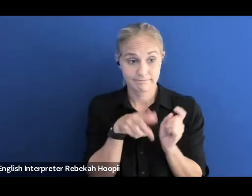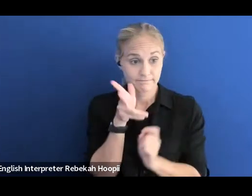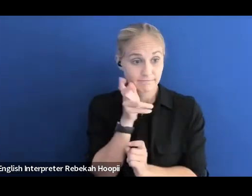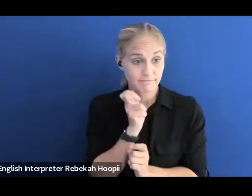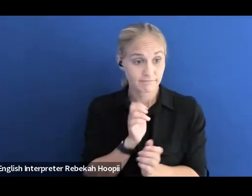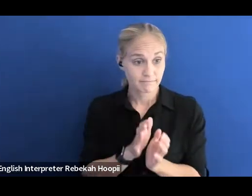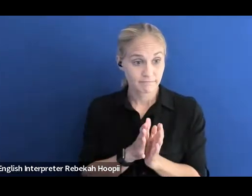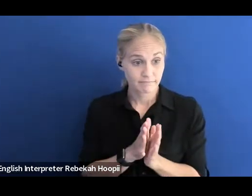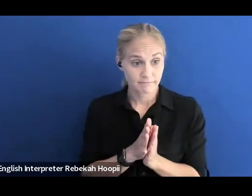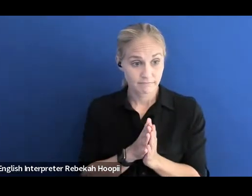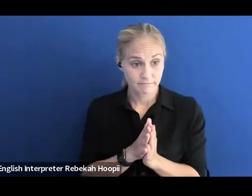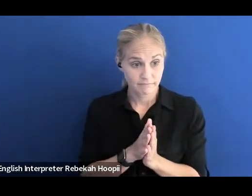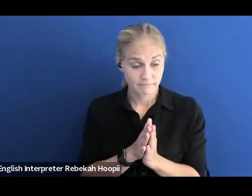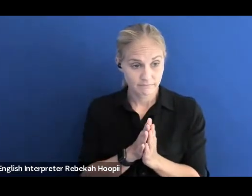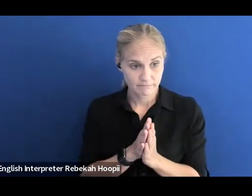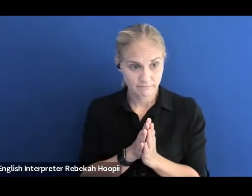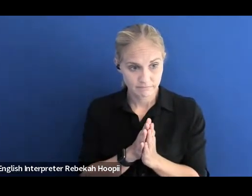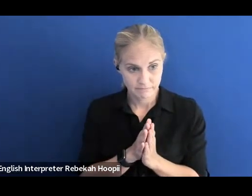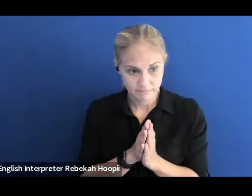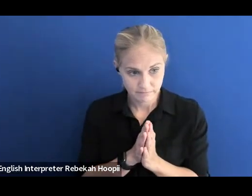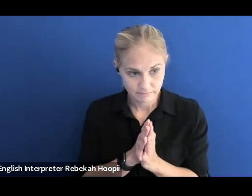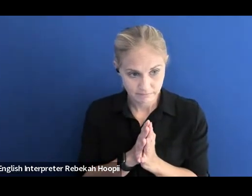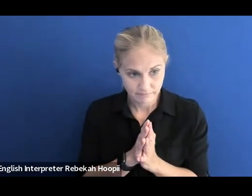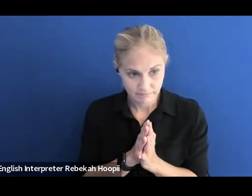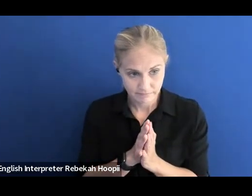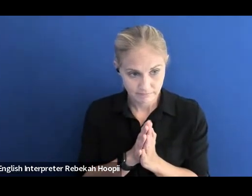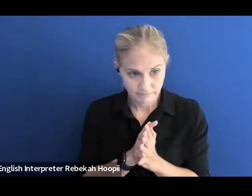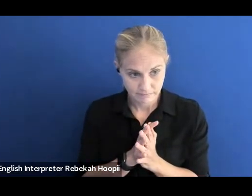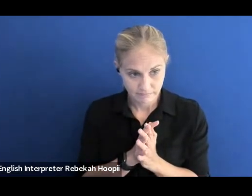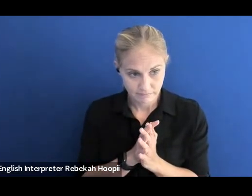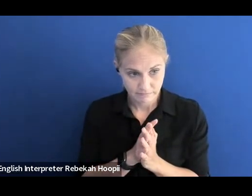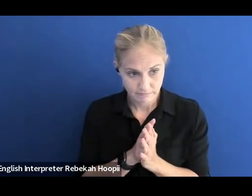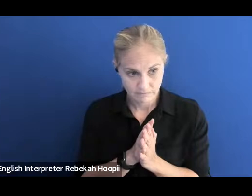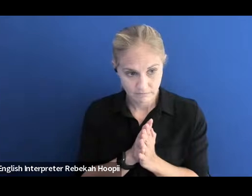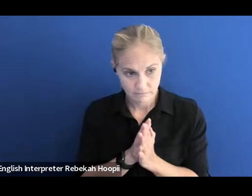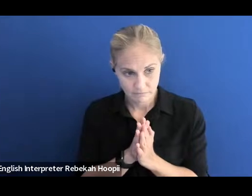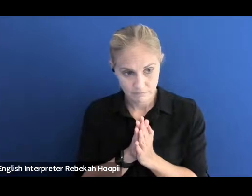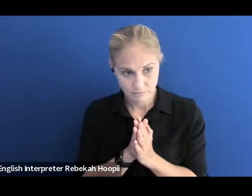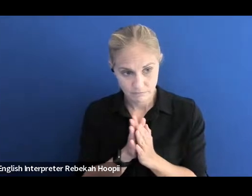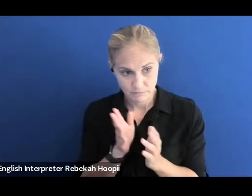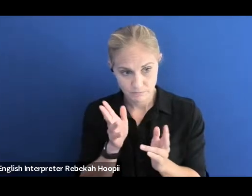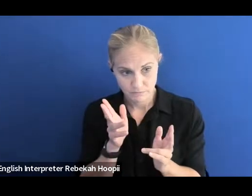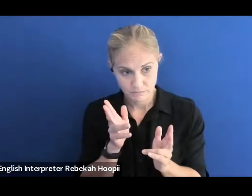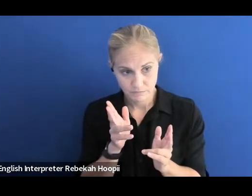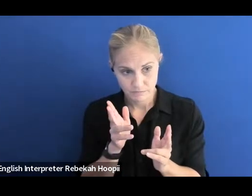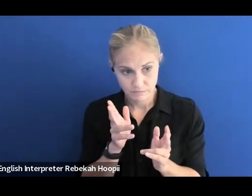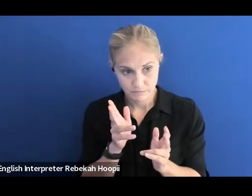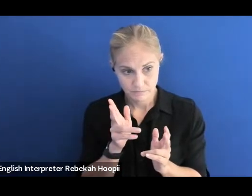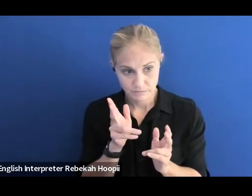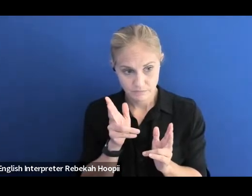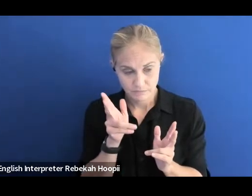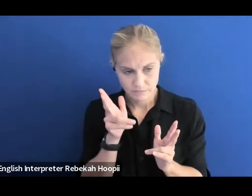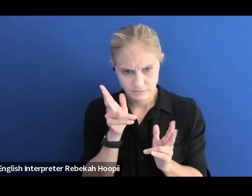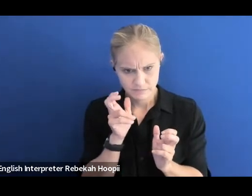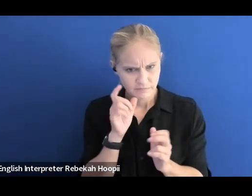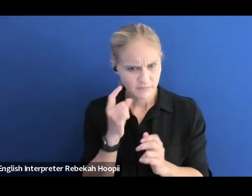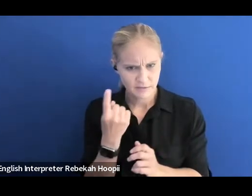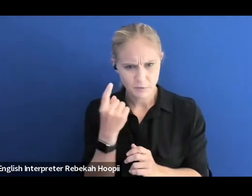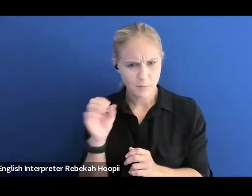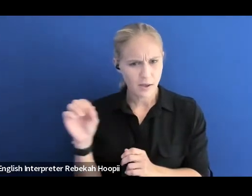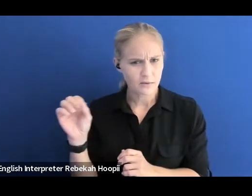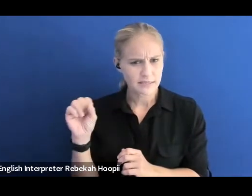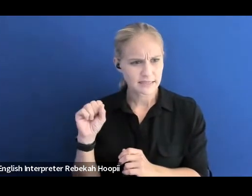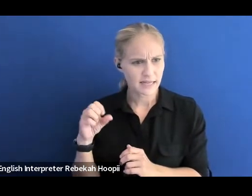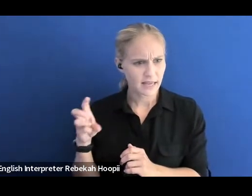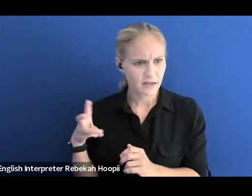Island and from that area, I've listened to women who come to Kane and spoke in Seattle about what they call jellyfish babies. To